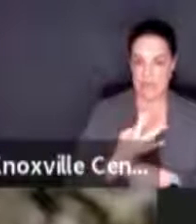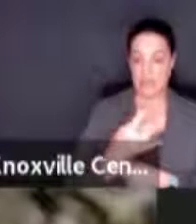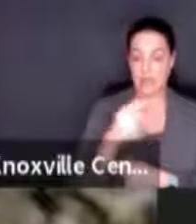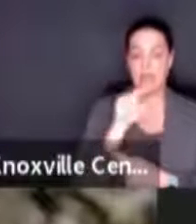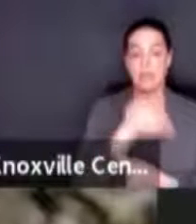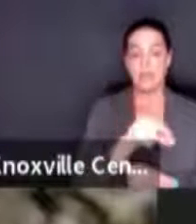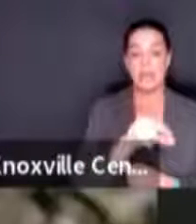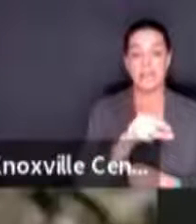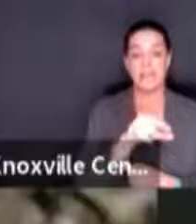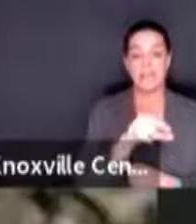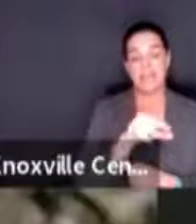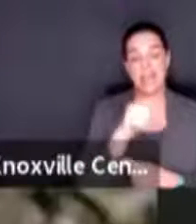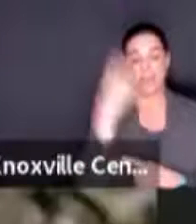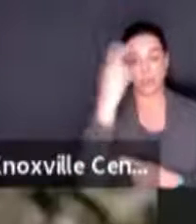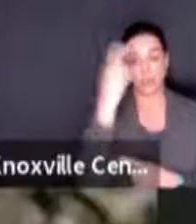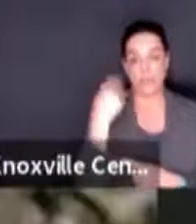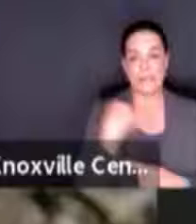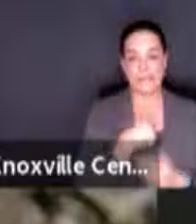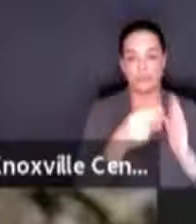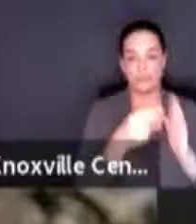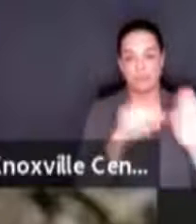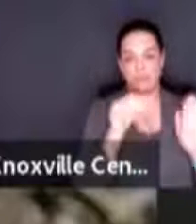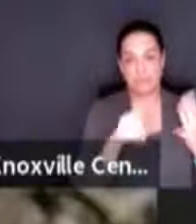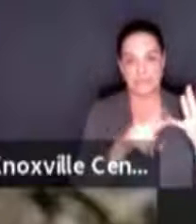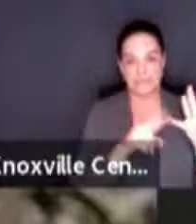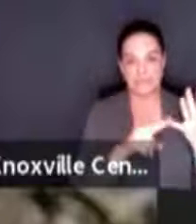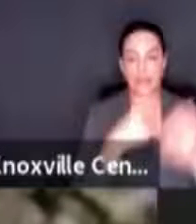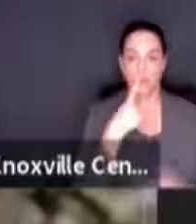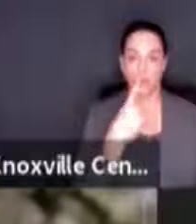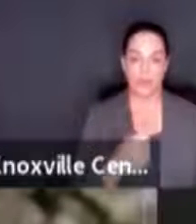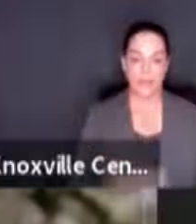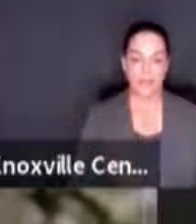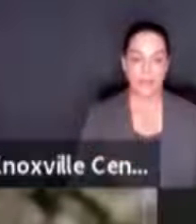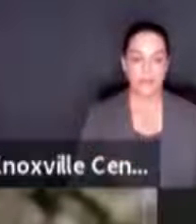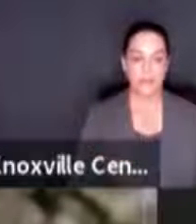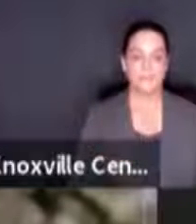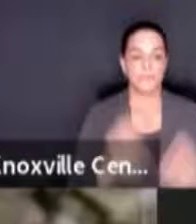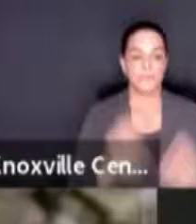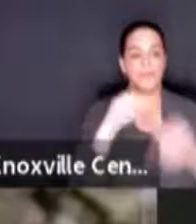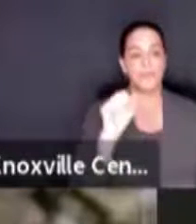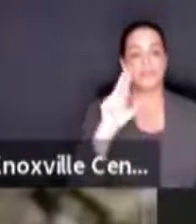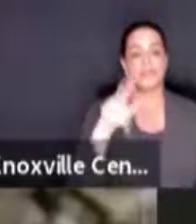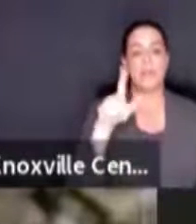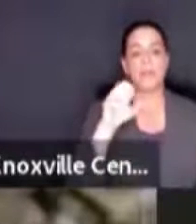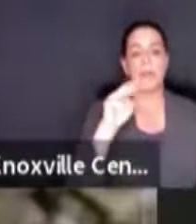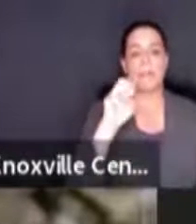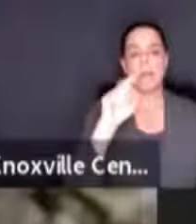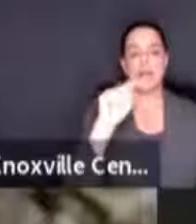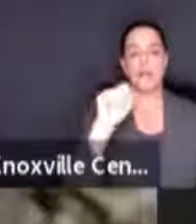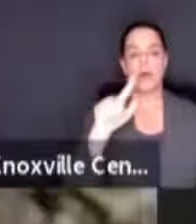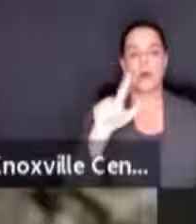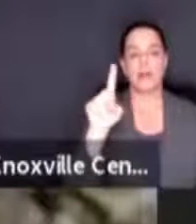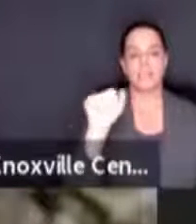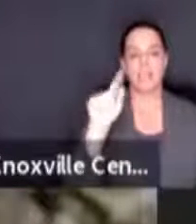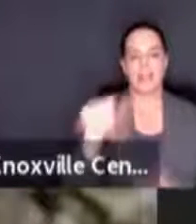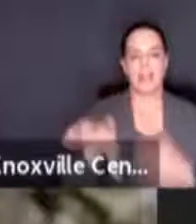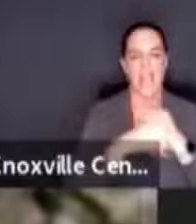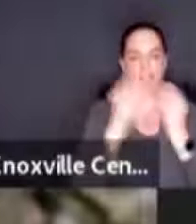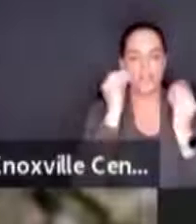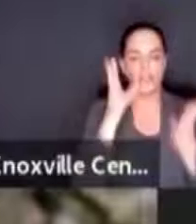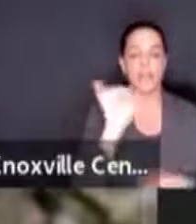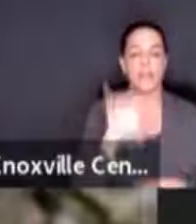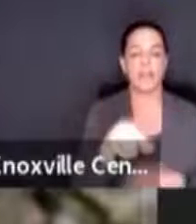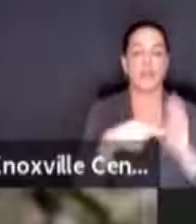to represent this benchmark as red. Under our supplemental data section, the first chart shows new